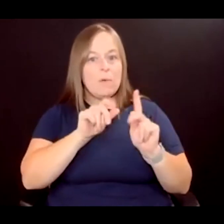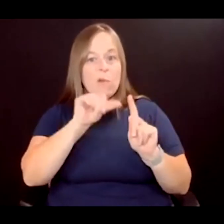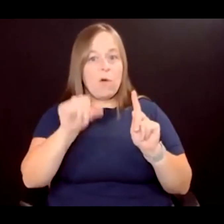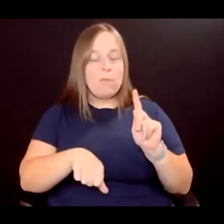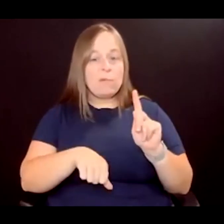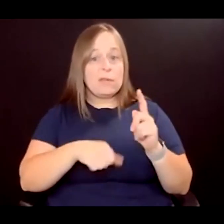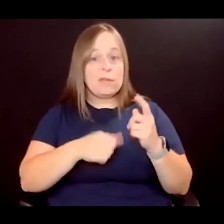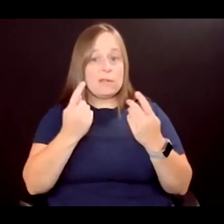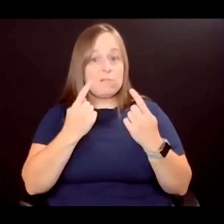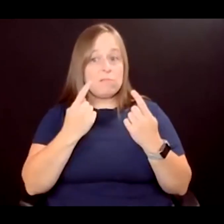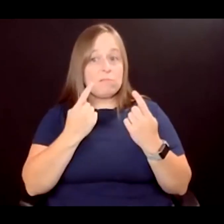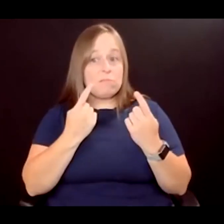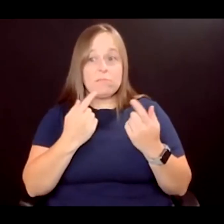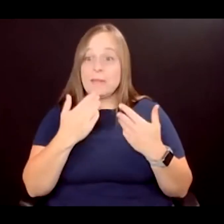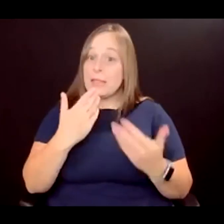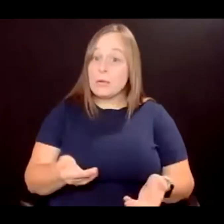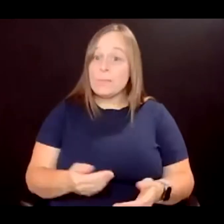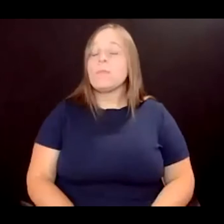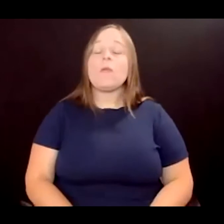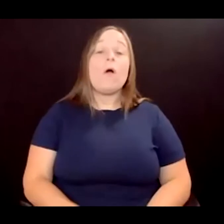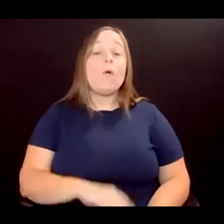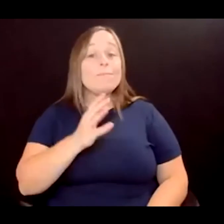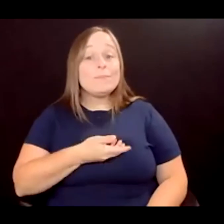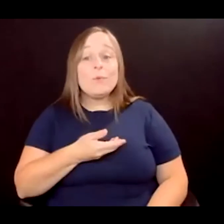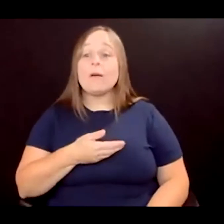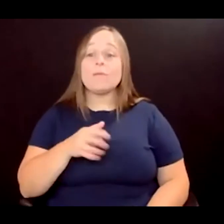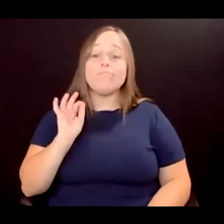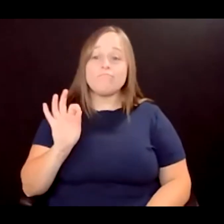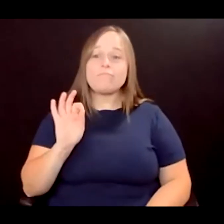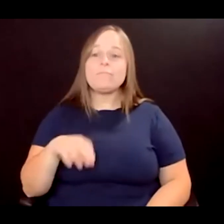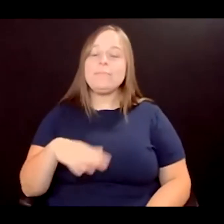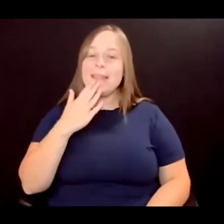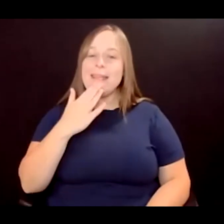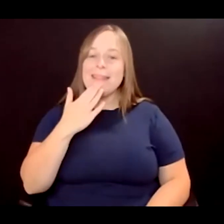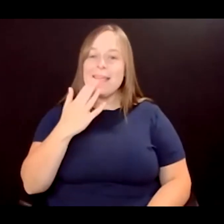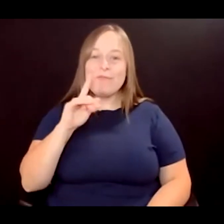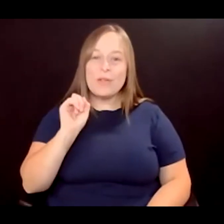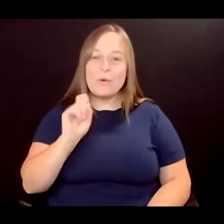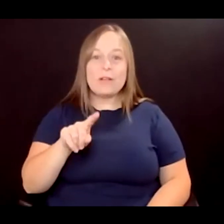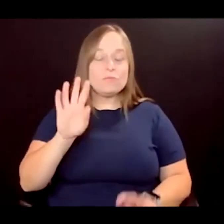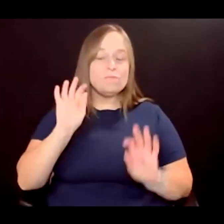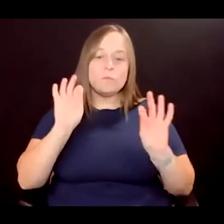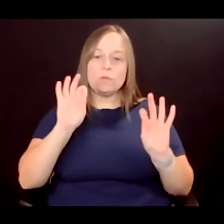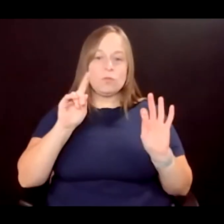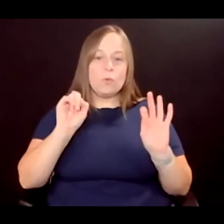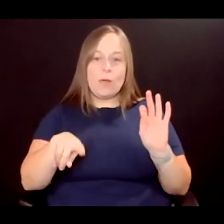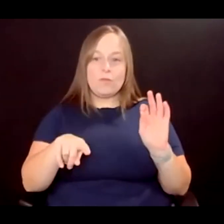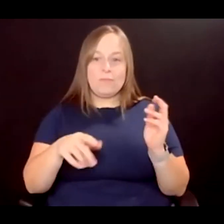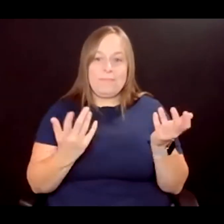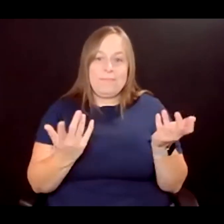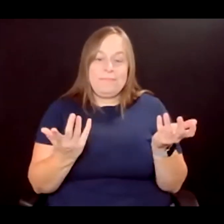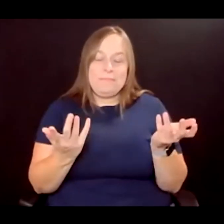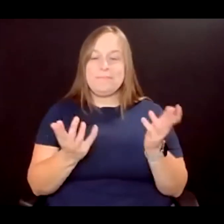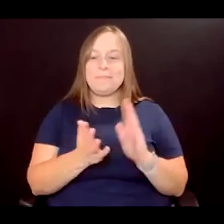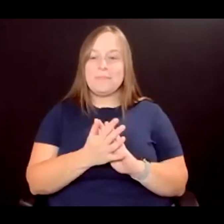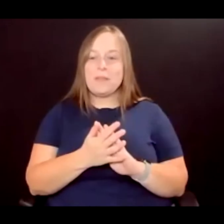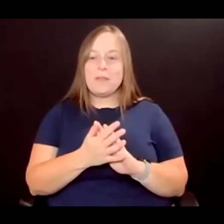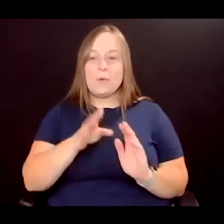took that very seriously, and a shot against everybody, every resident within the city of